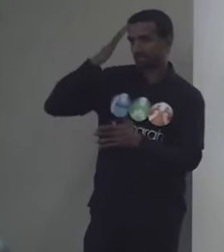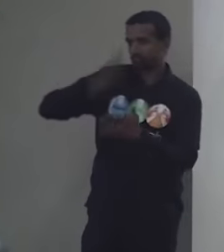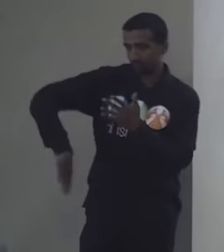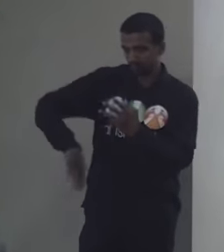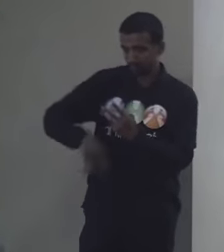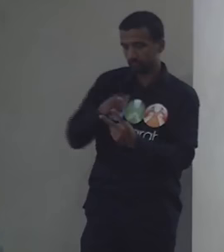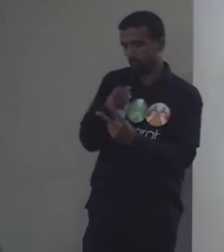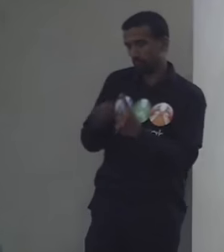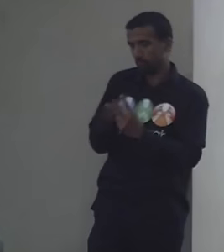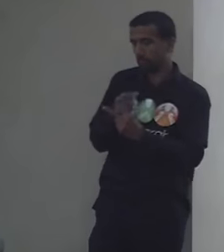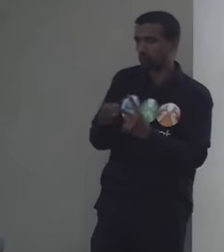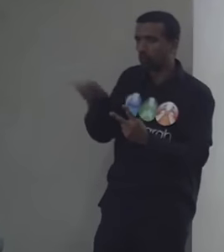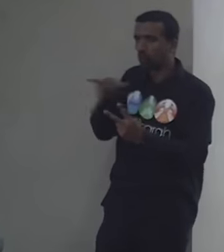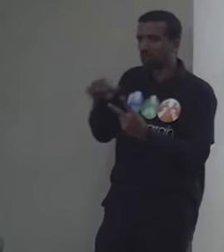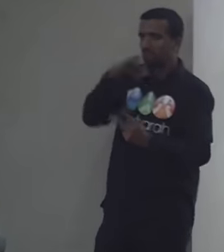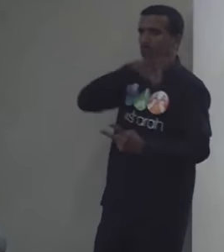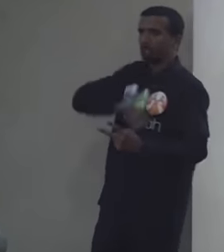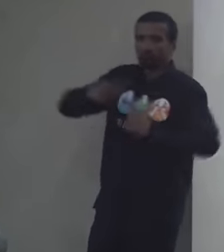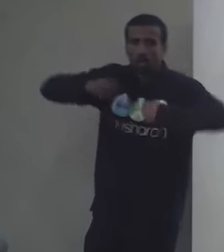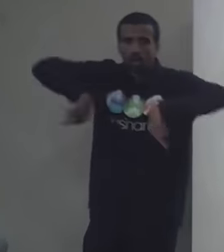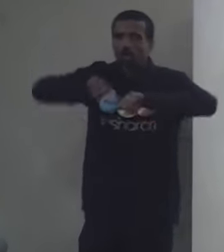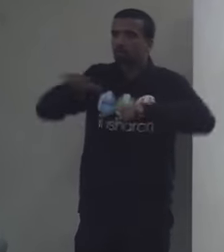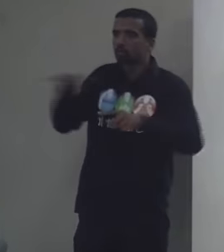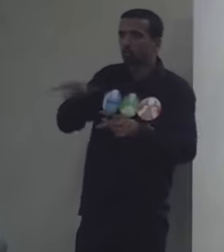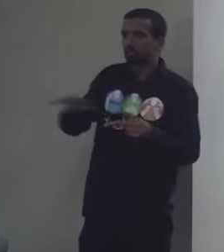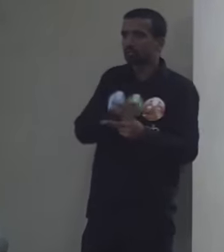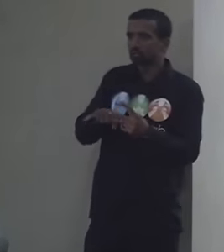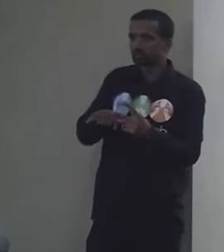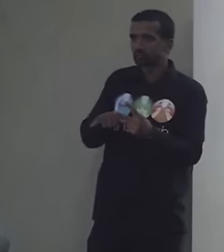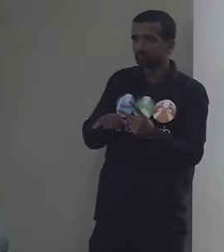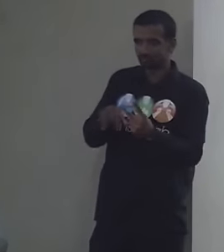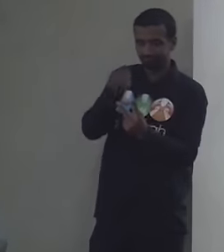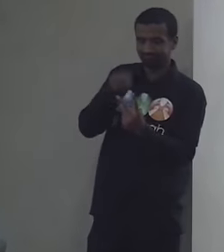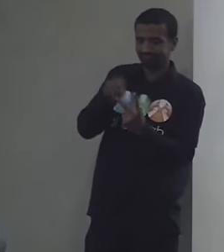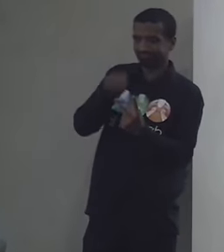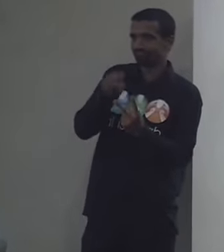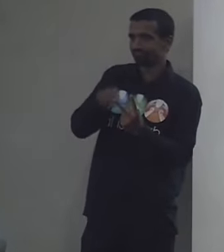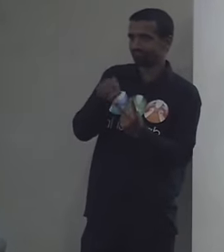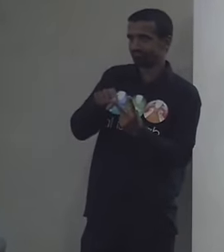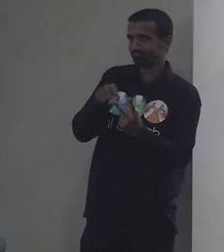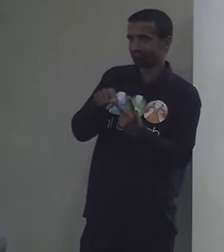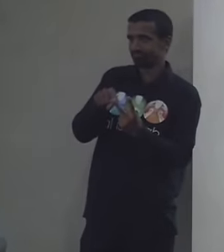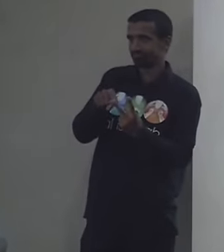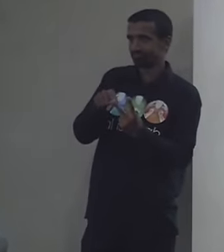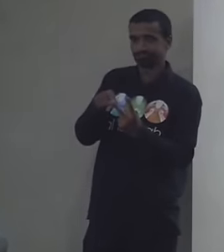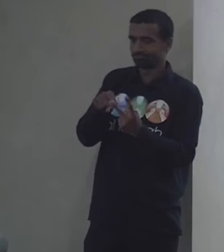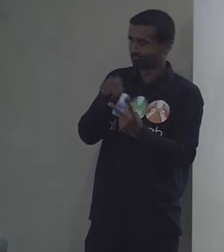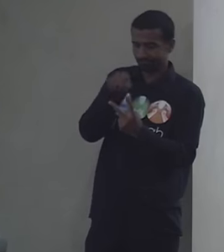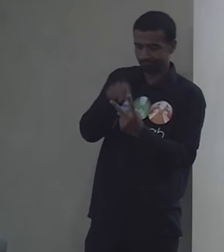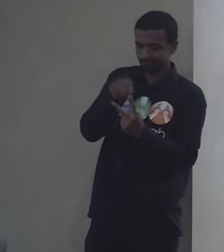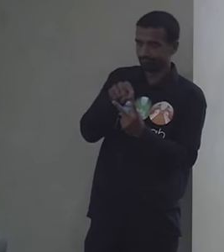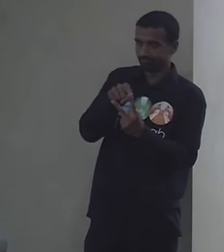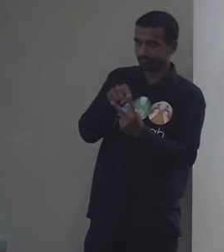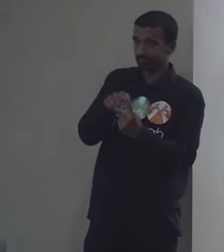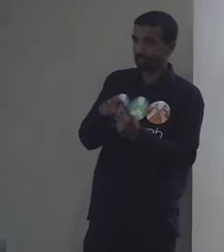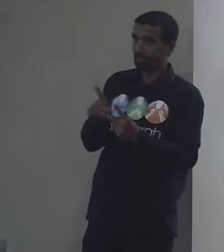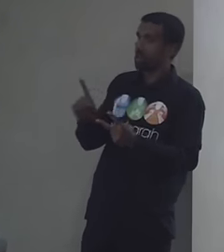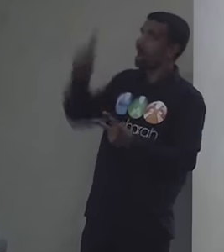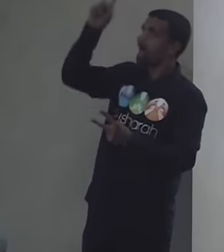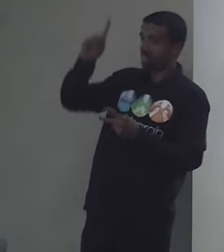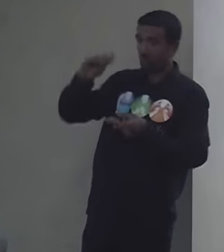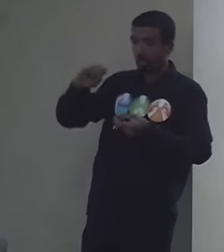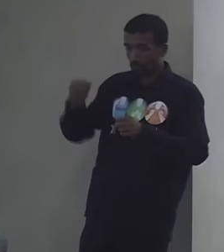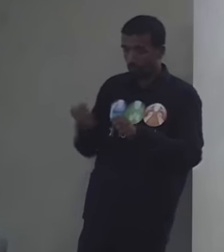benefit from is which one? Ilmul yaqeen. Ilmul yaqeen. Allah made human beings the only